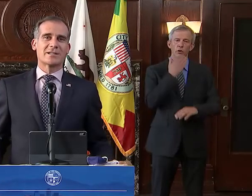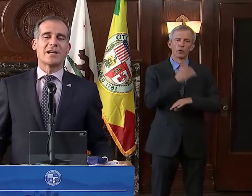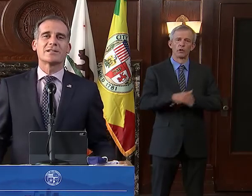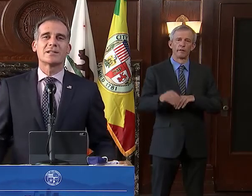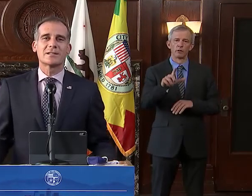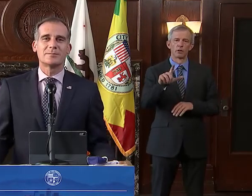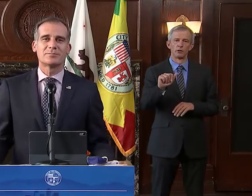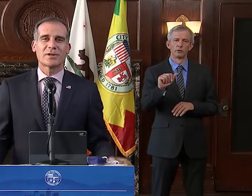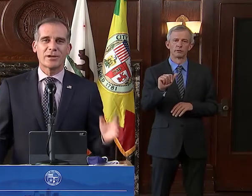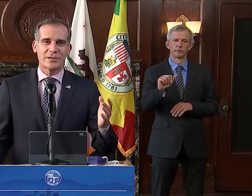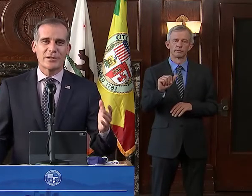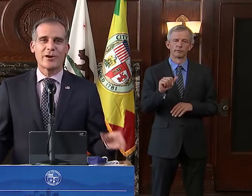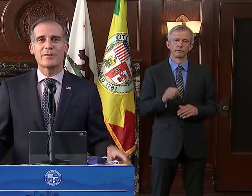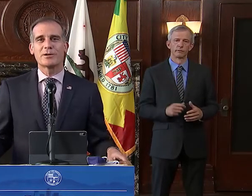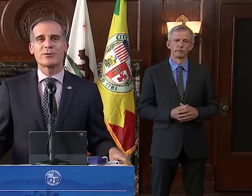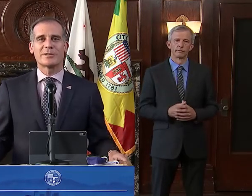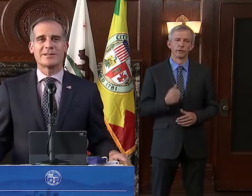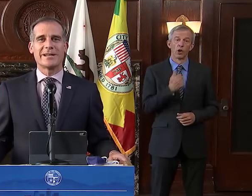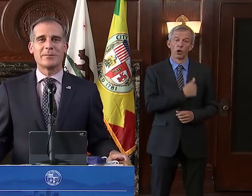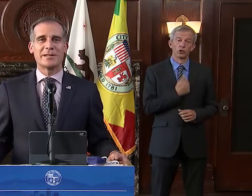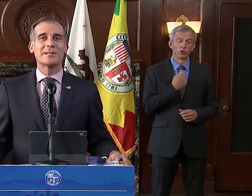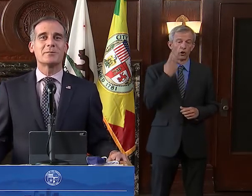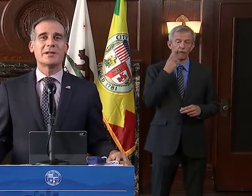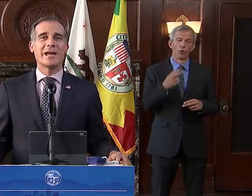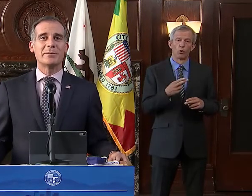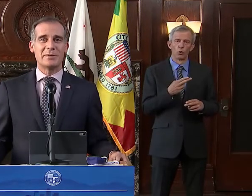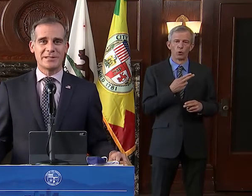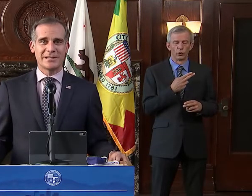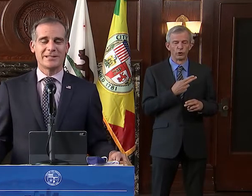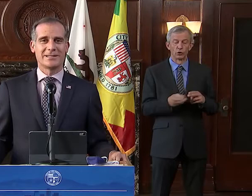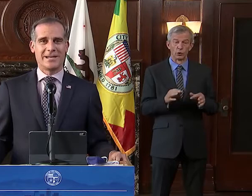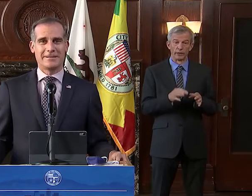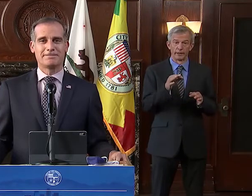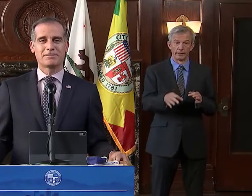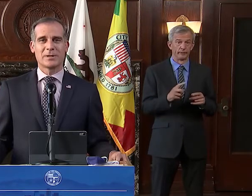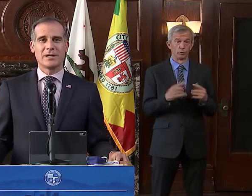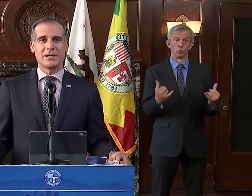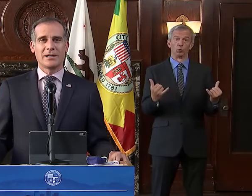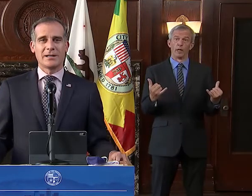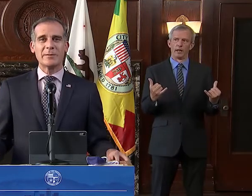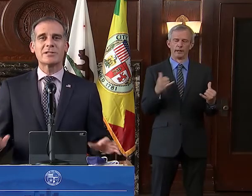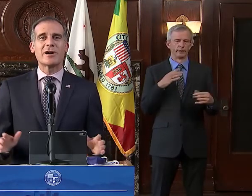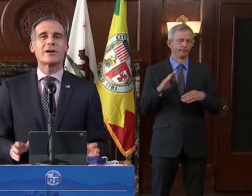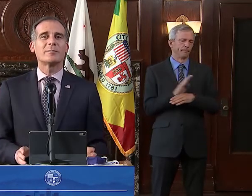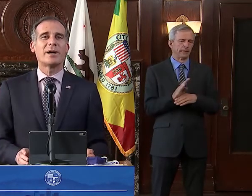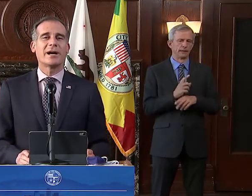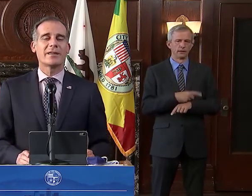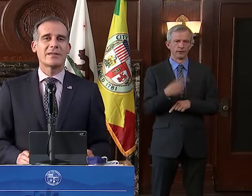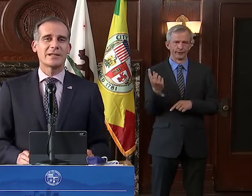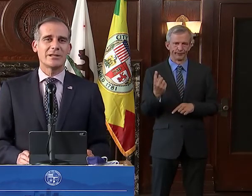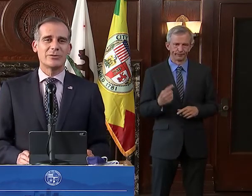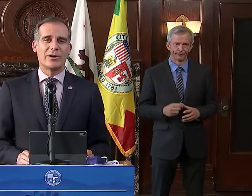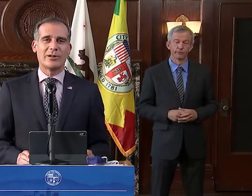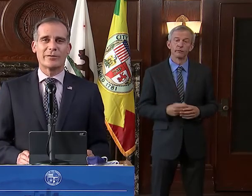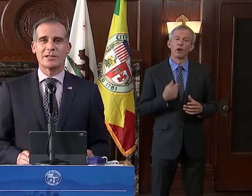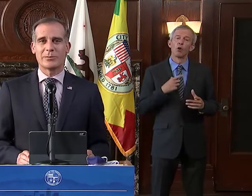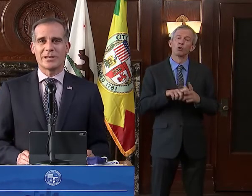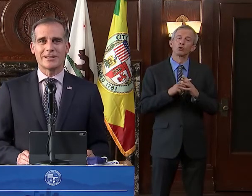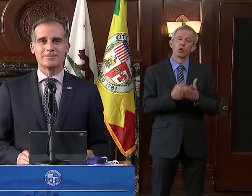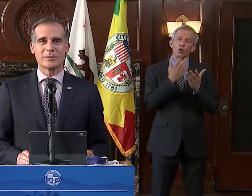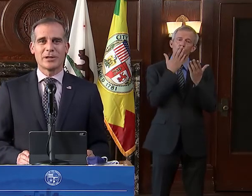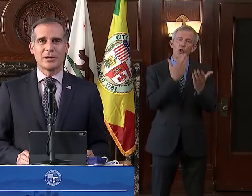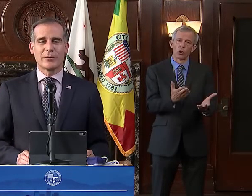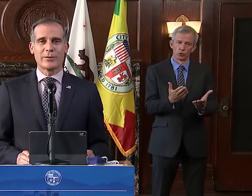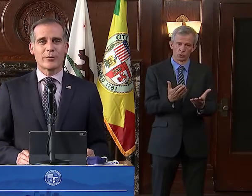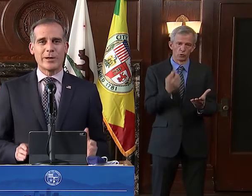Good evening, Los Angeles. Sorry for the short delay, but this has been a busy day. Let me start by thanking you all over this